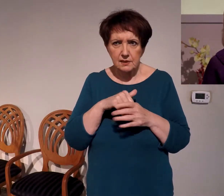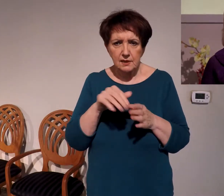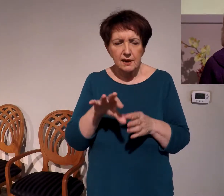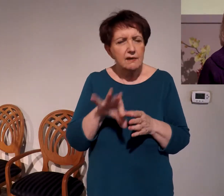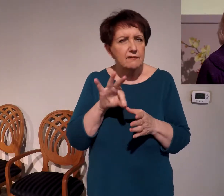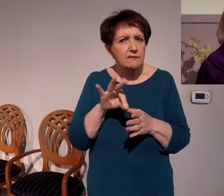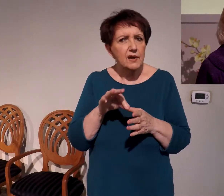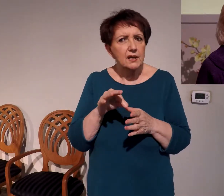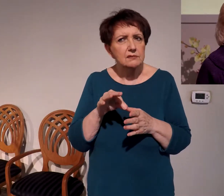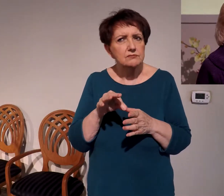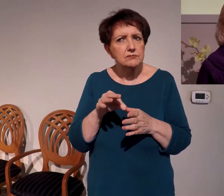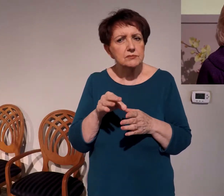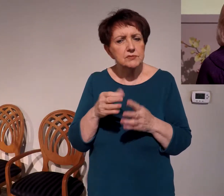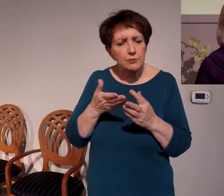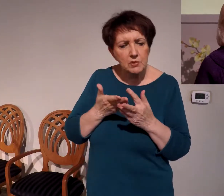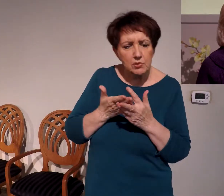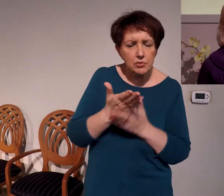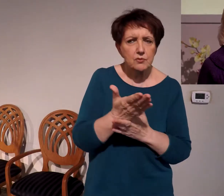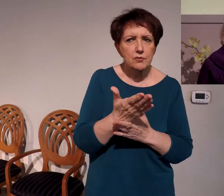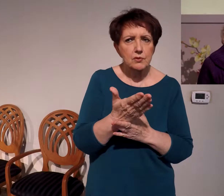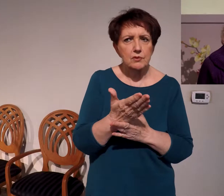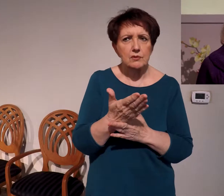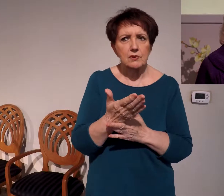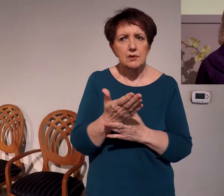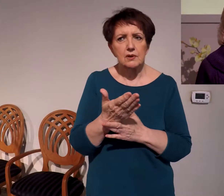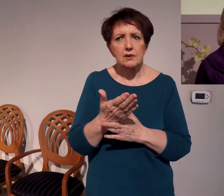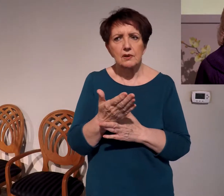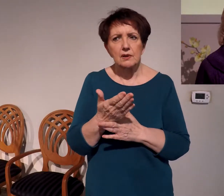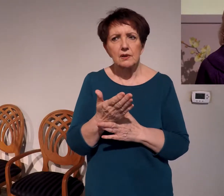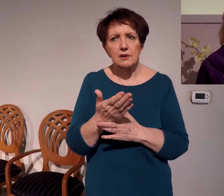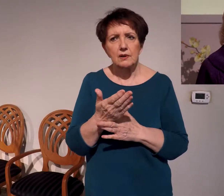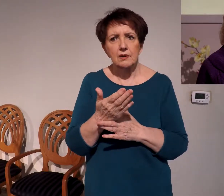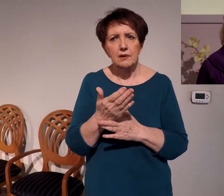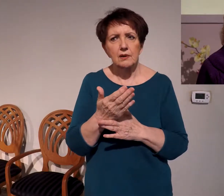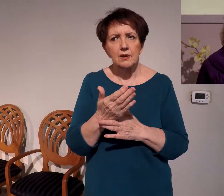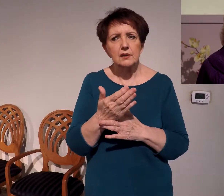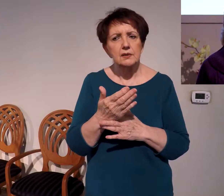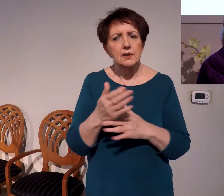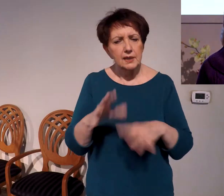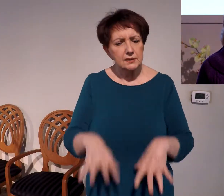way through some of that and perhaps even take it up differently.